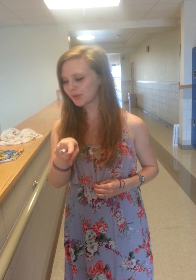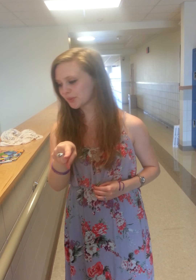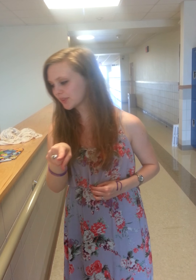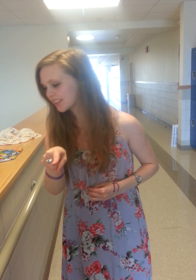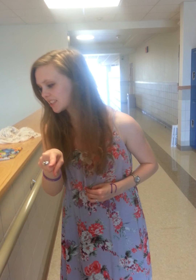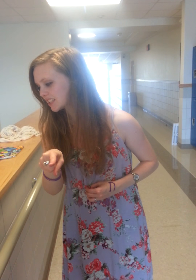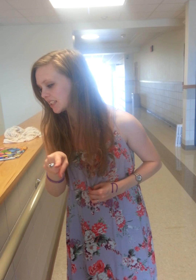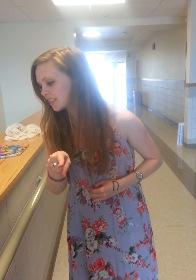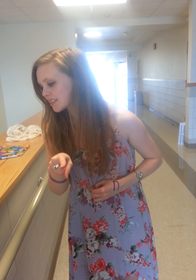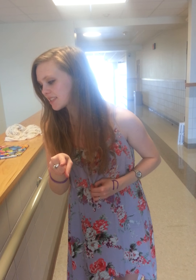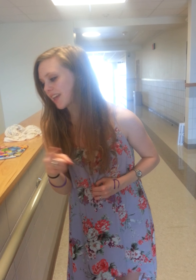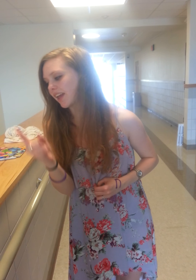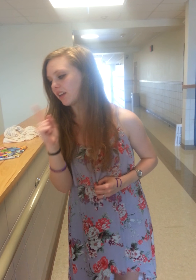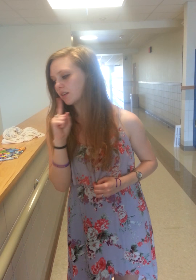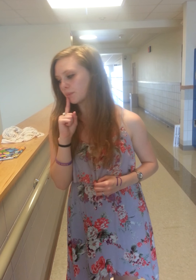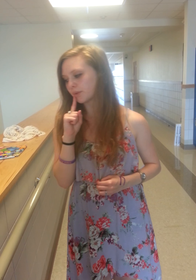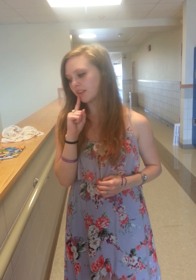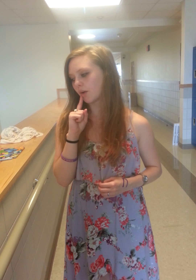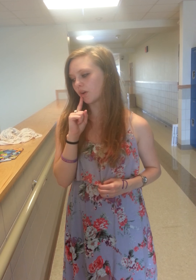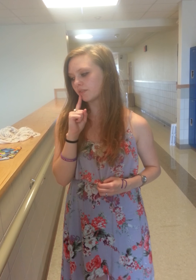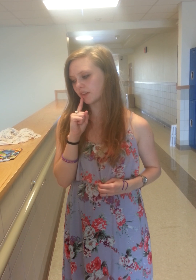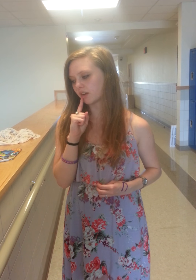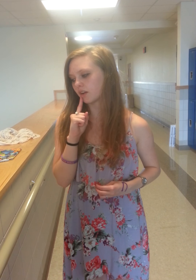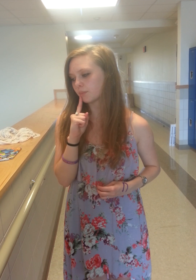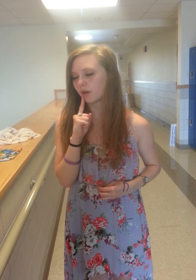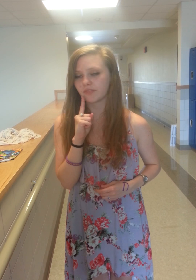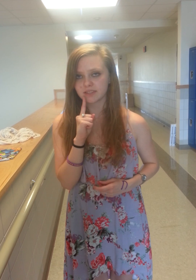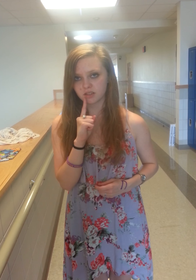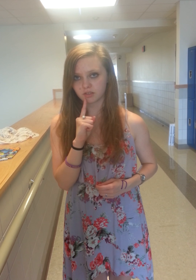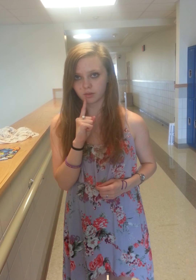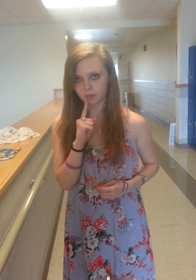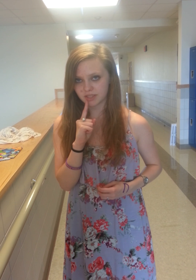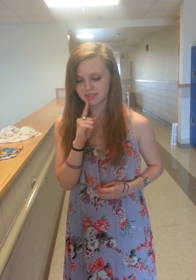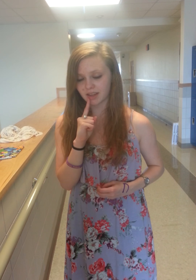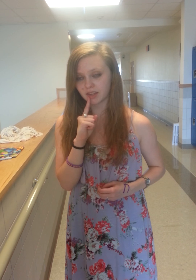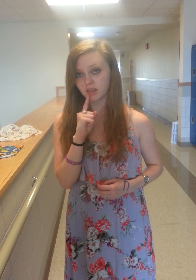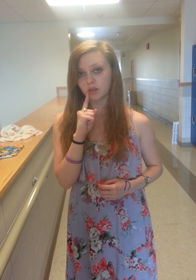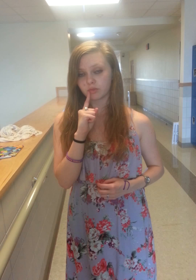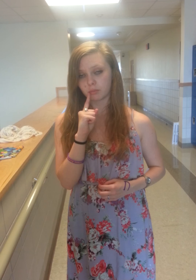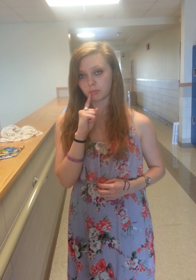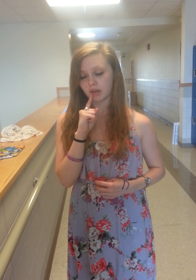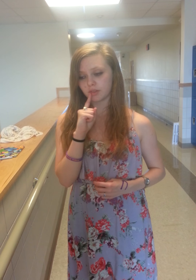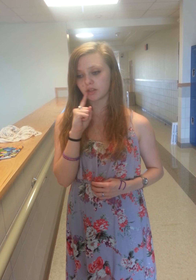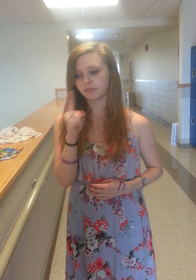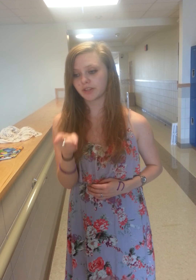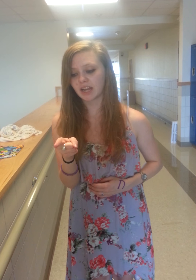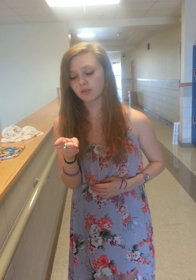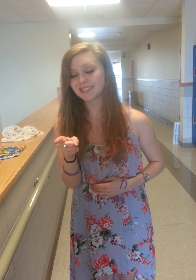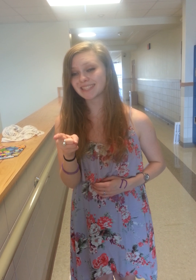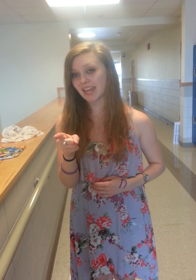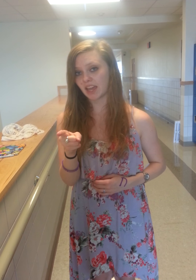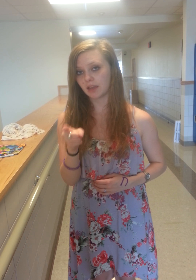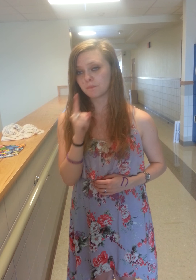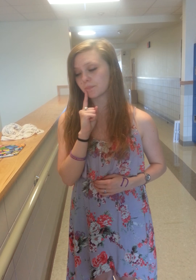You say, bring that one finger, palm facing your non-dominant side, from your mouth and flick it out. Say,